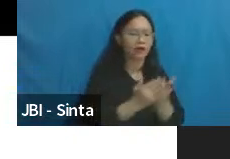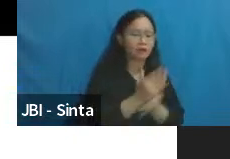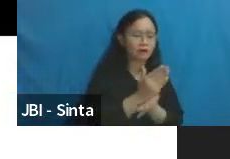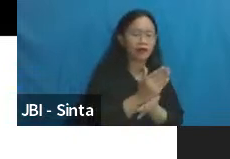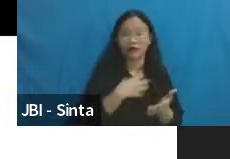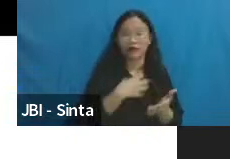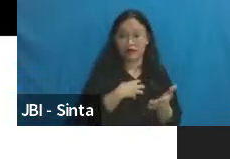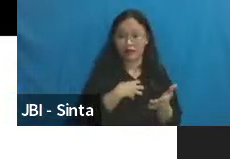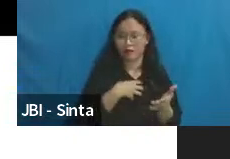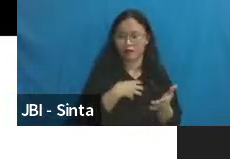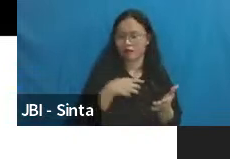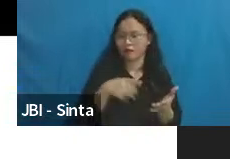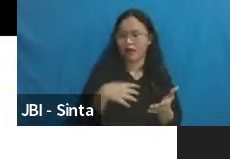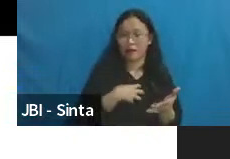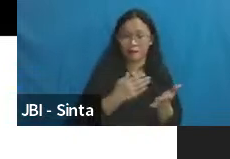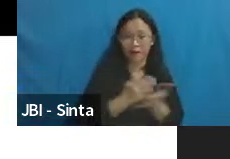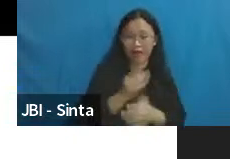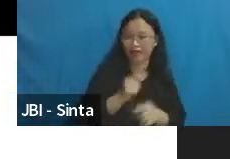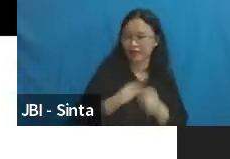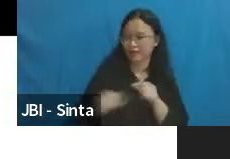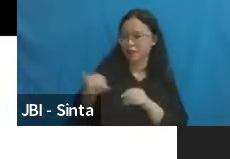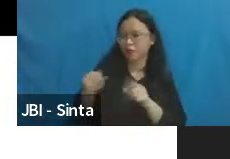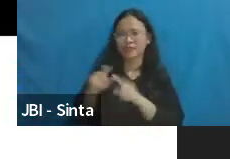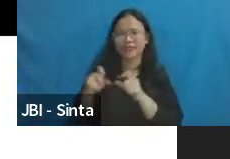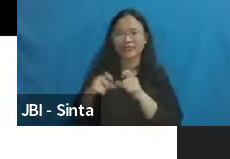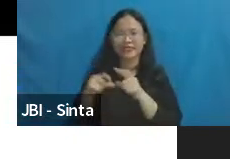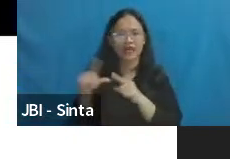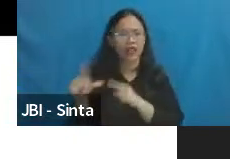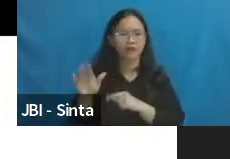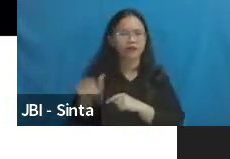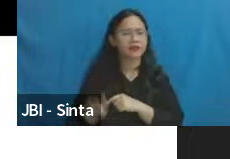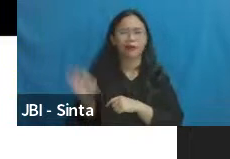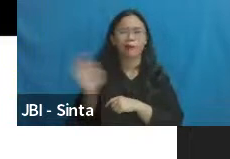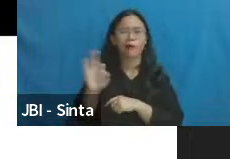under suspicious circumstances on the 1st of November,